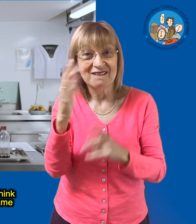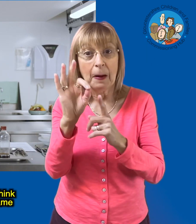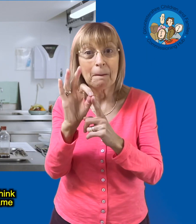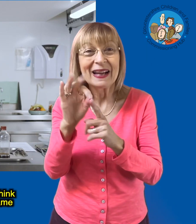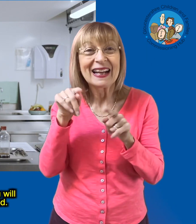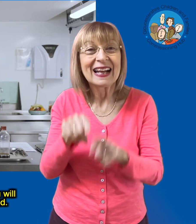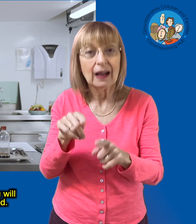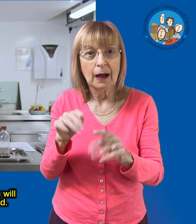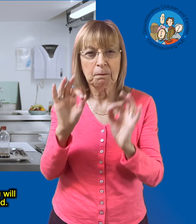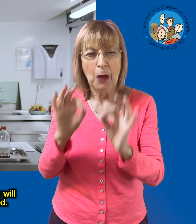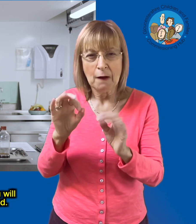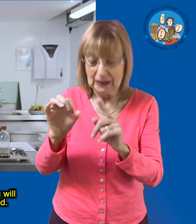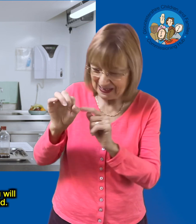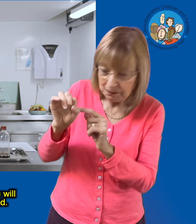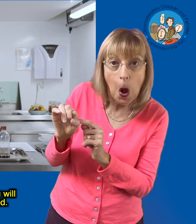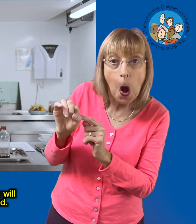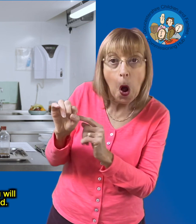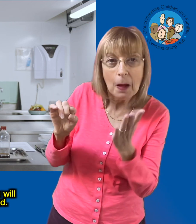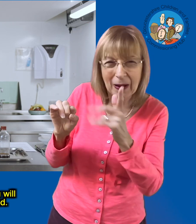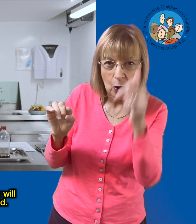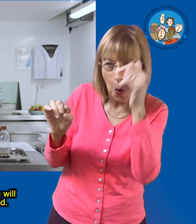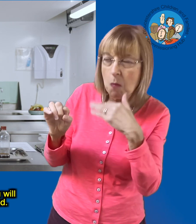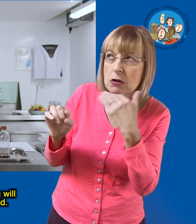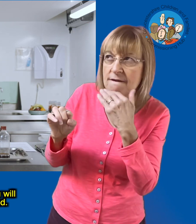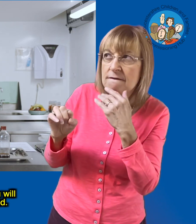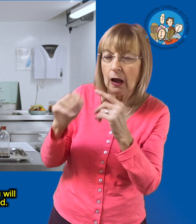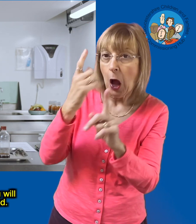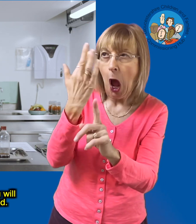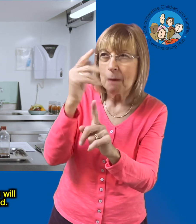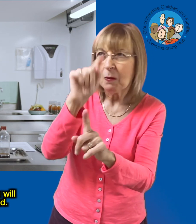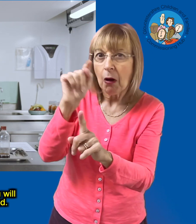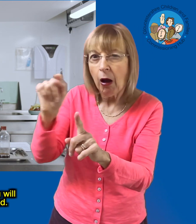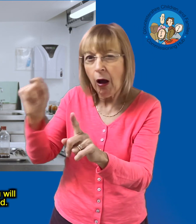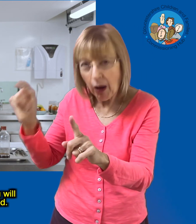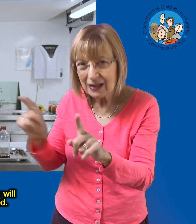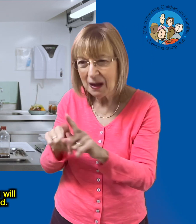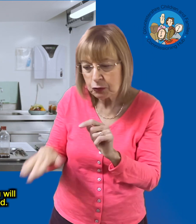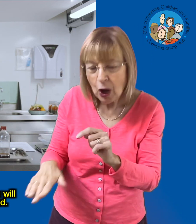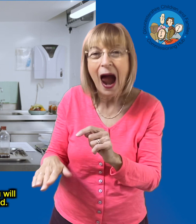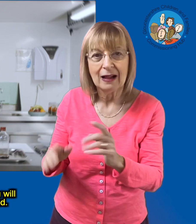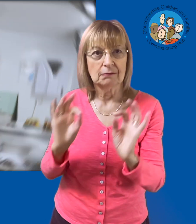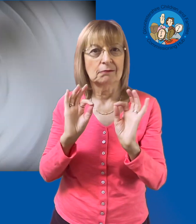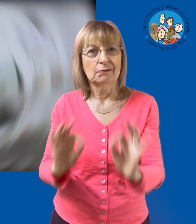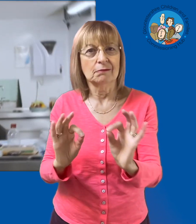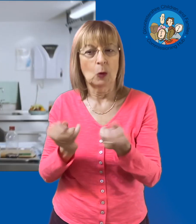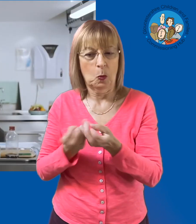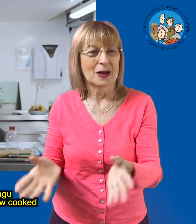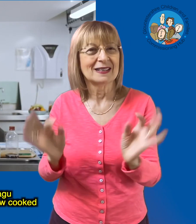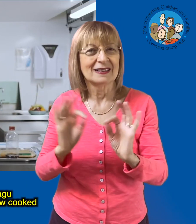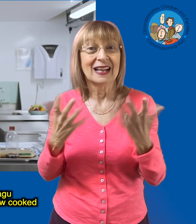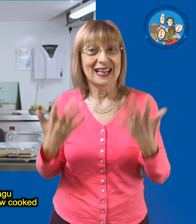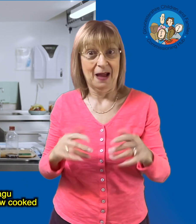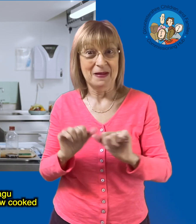and do exactly the same but make the hole smaller. And that way you'll get enough portions for the people required.